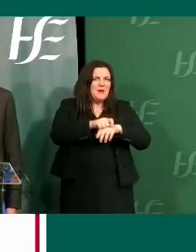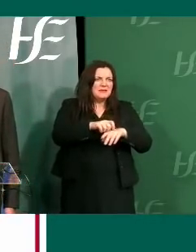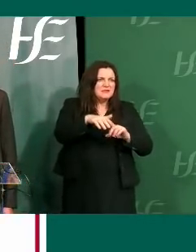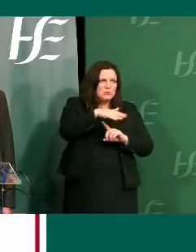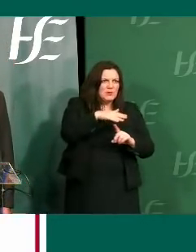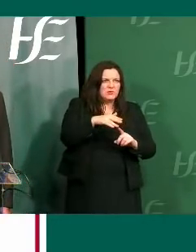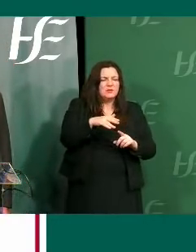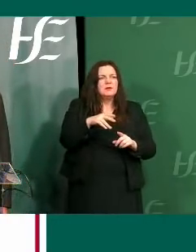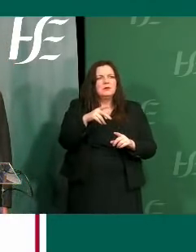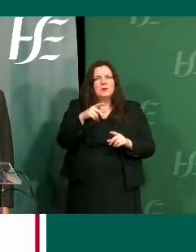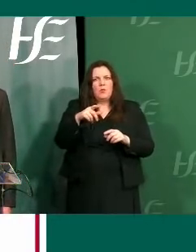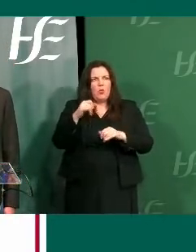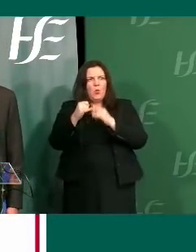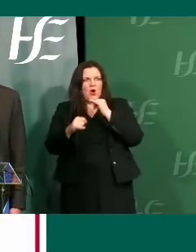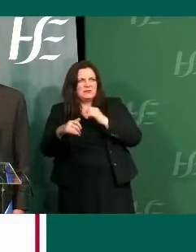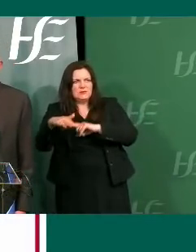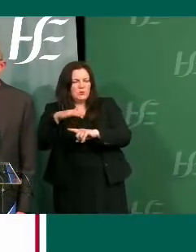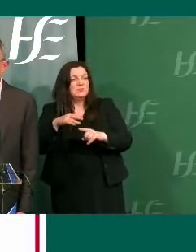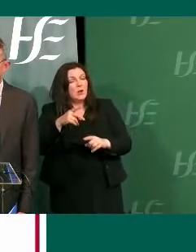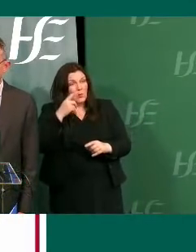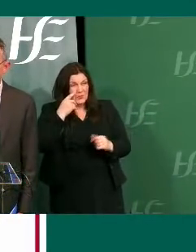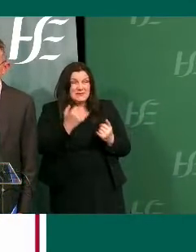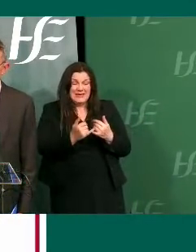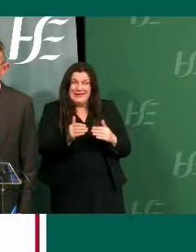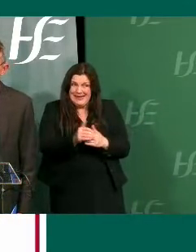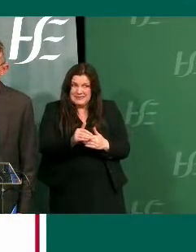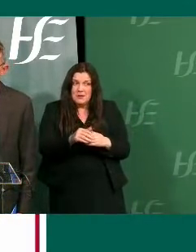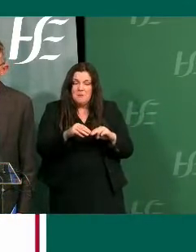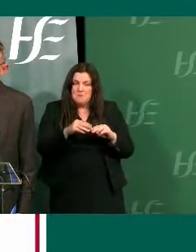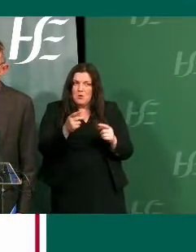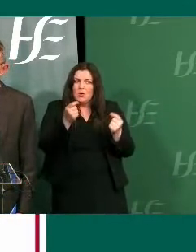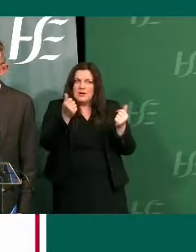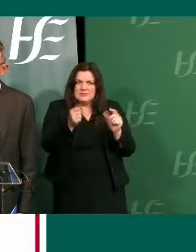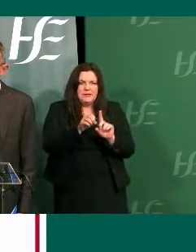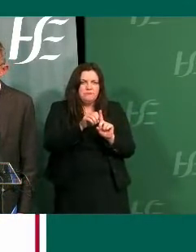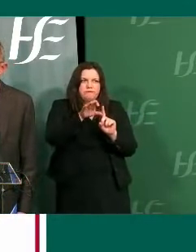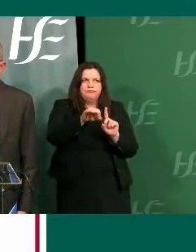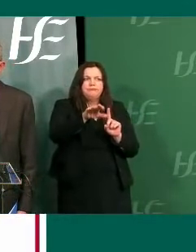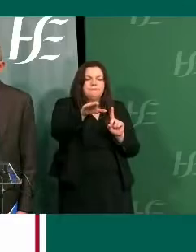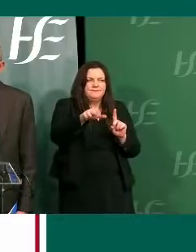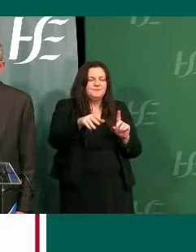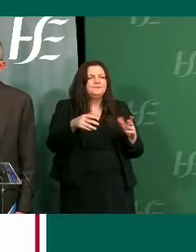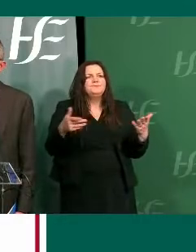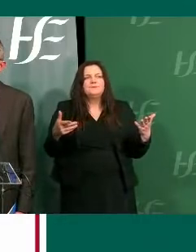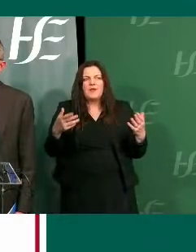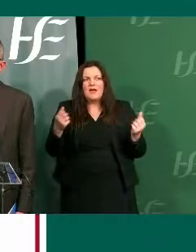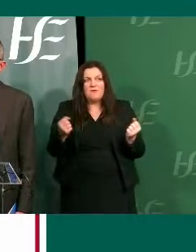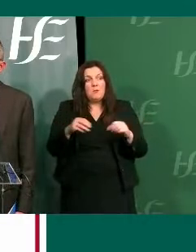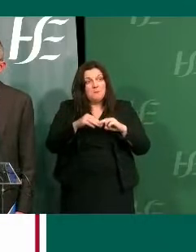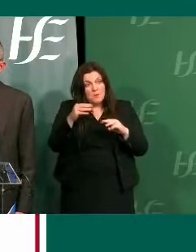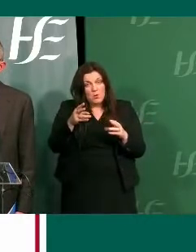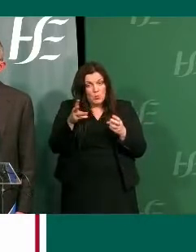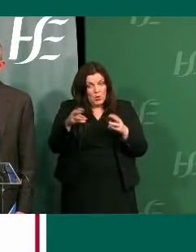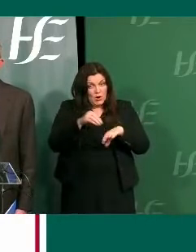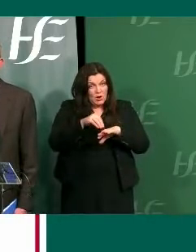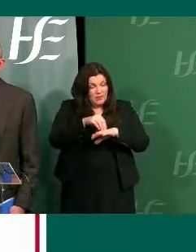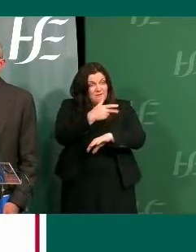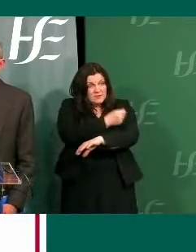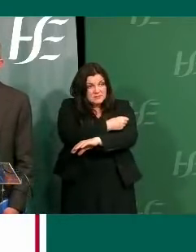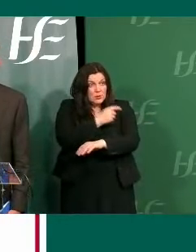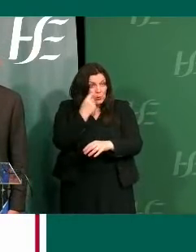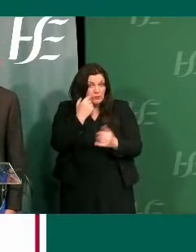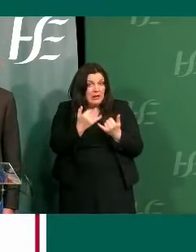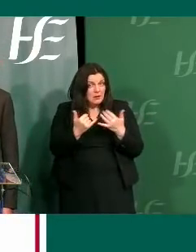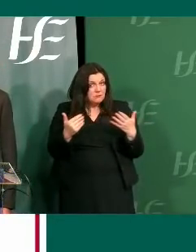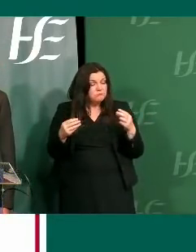likely to be more transmissible. It seems there's lots of work being done on the vaccination. Are they effective? Some